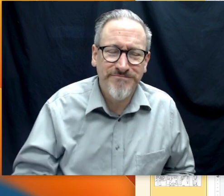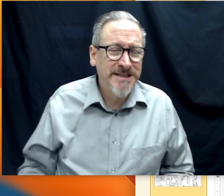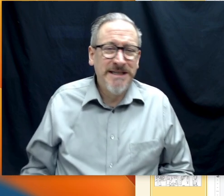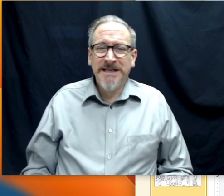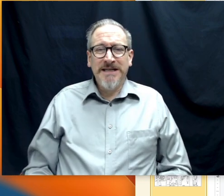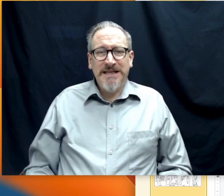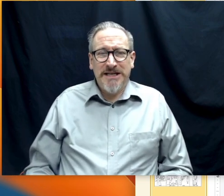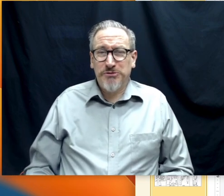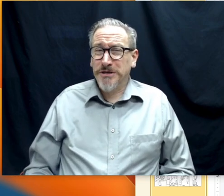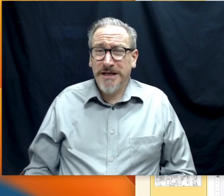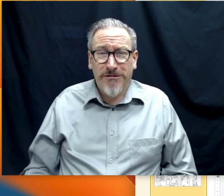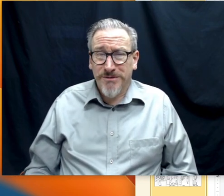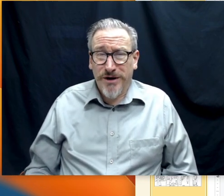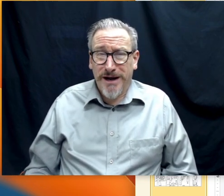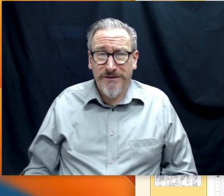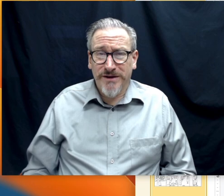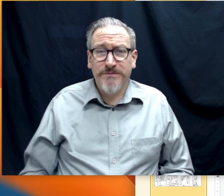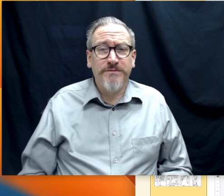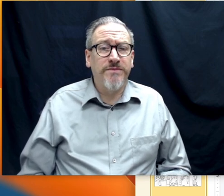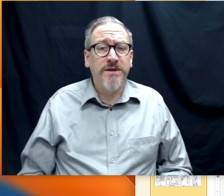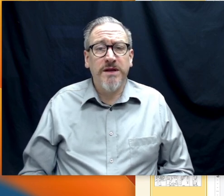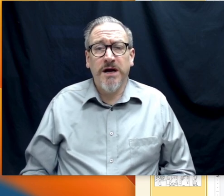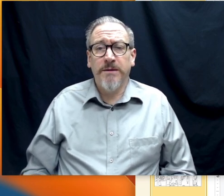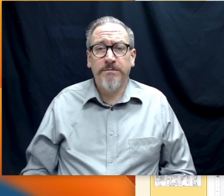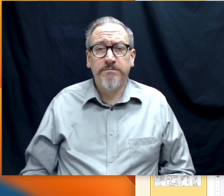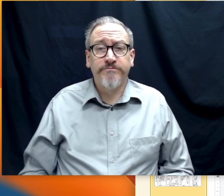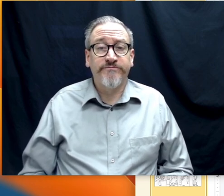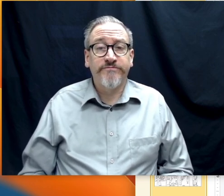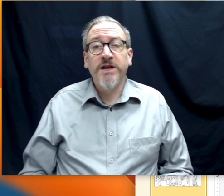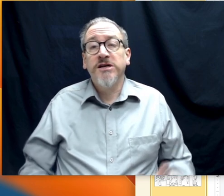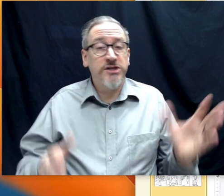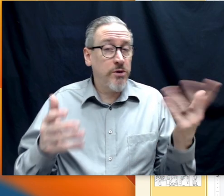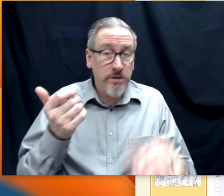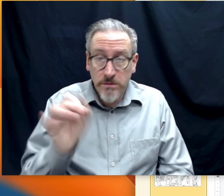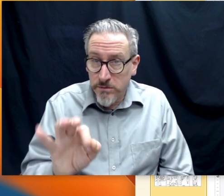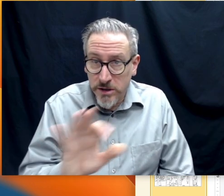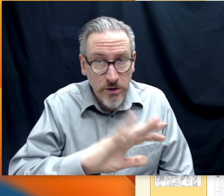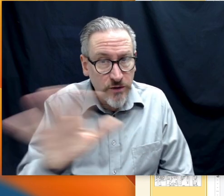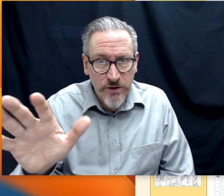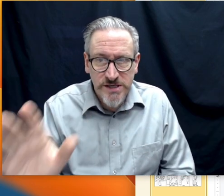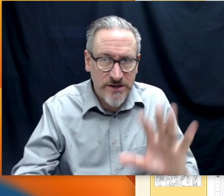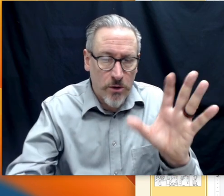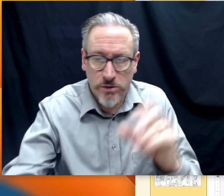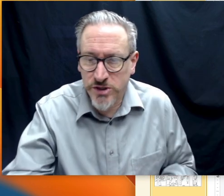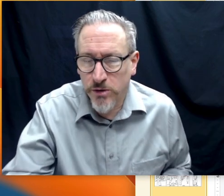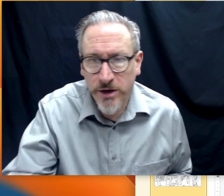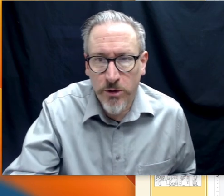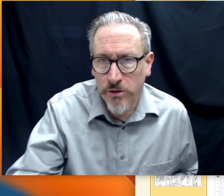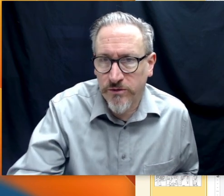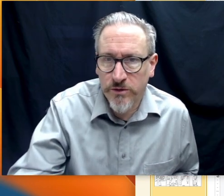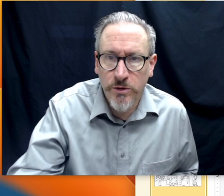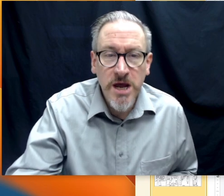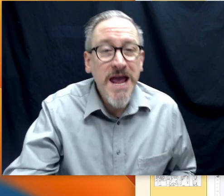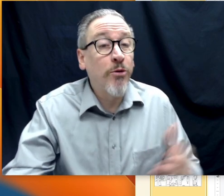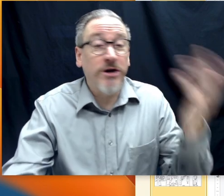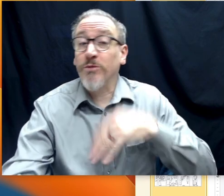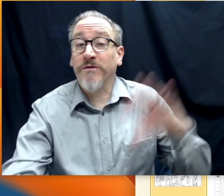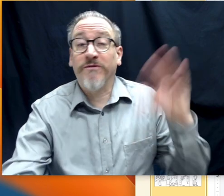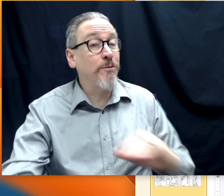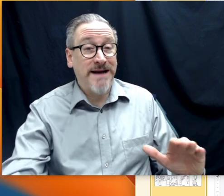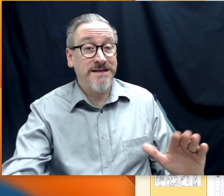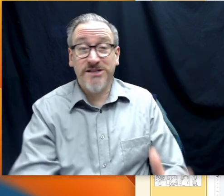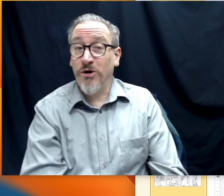that, it's really hard to break out of it. So you can see the whole story. We'll go through. We're